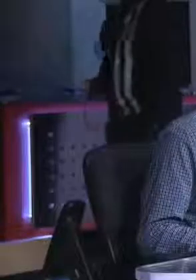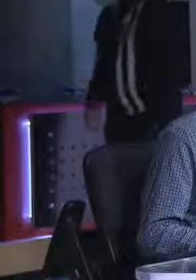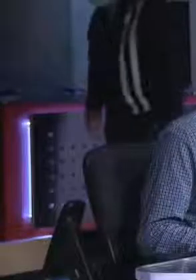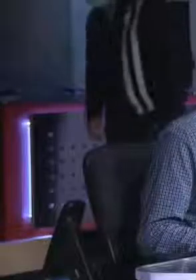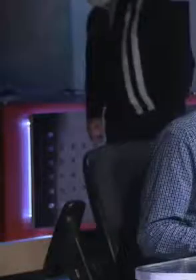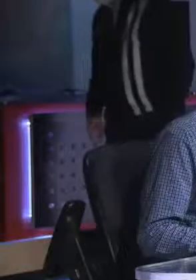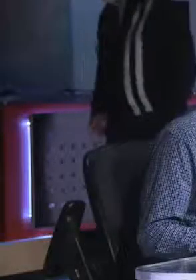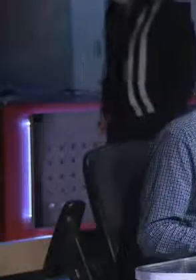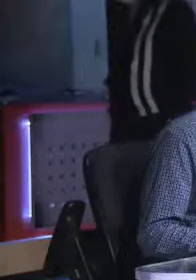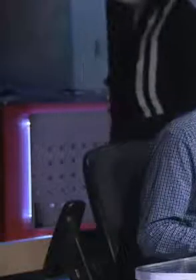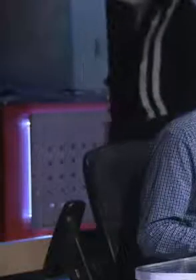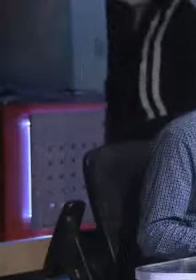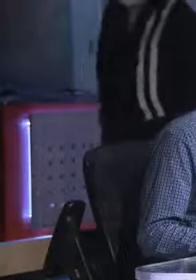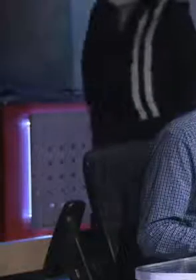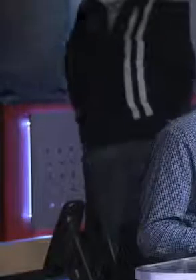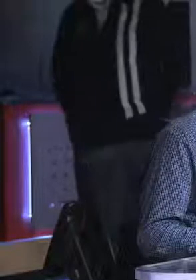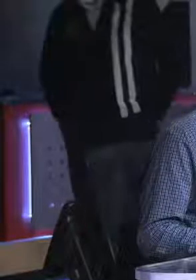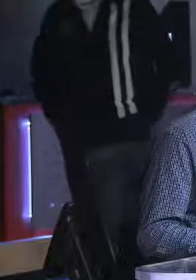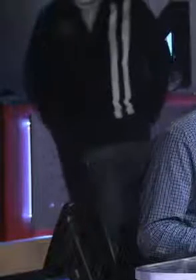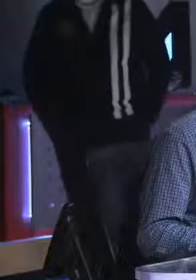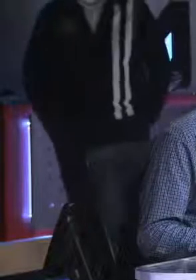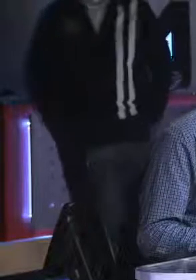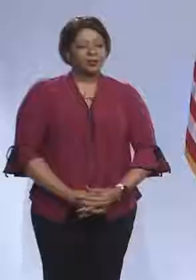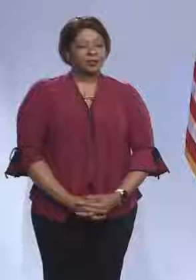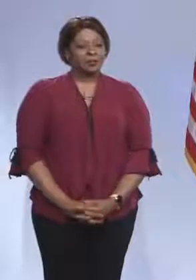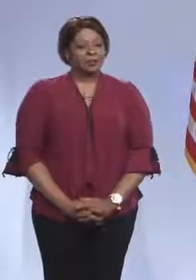April Thompson with WREG.